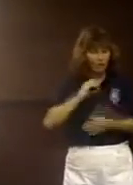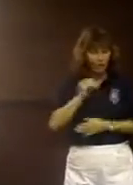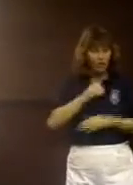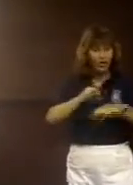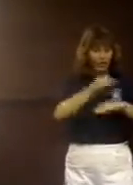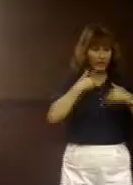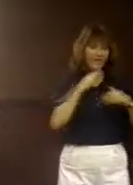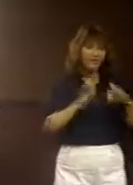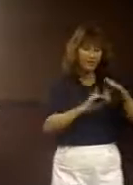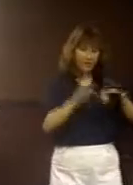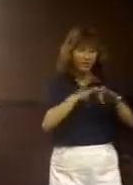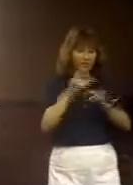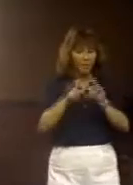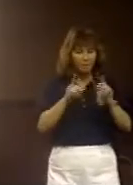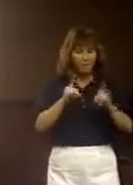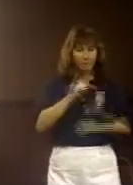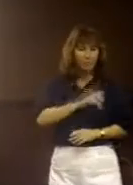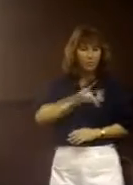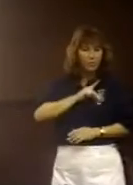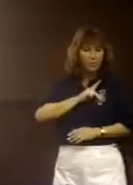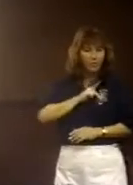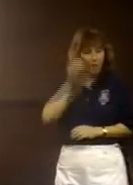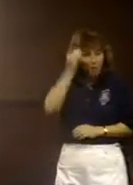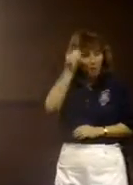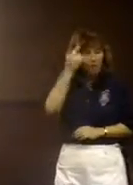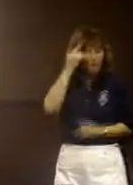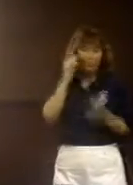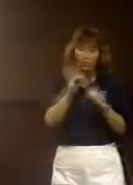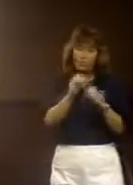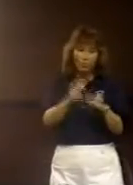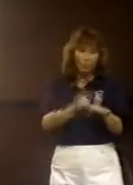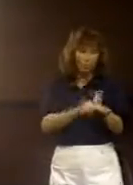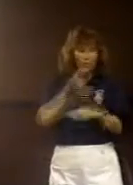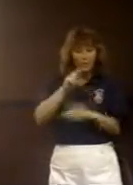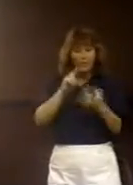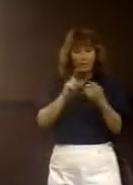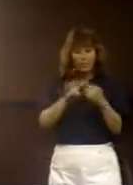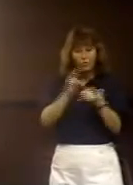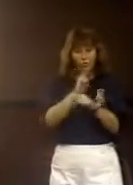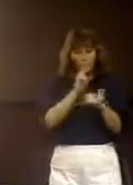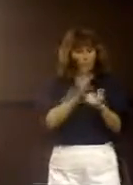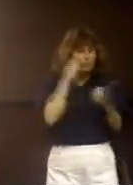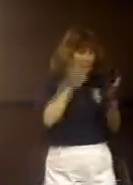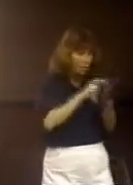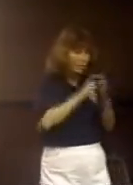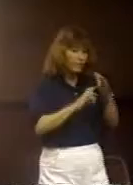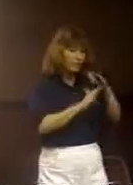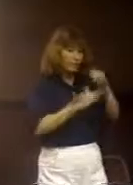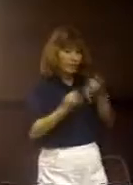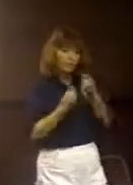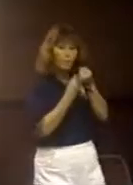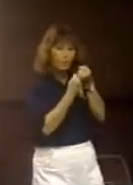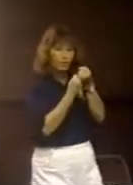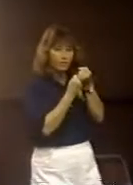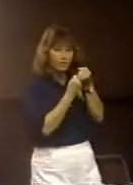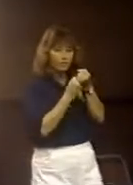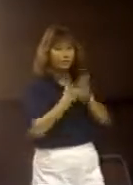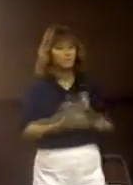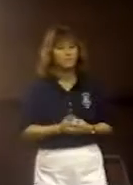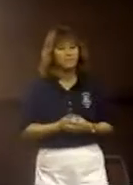field has been based on people's personal opinion for just too long, and we need to use a research-based support.